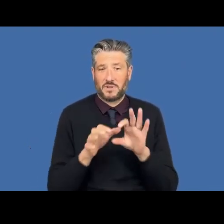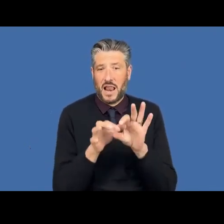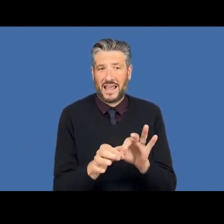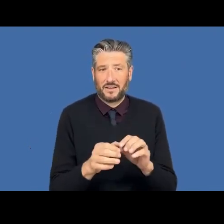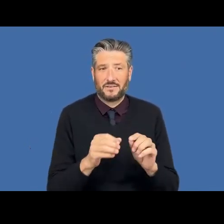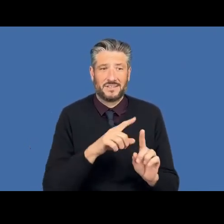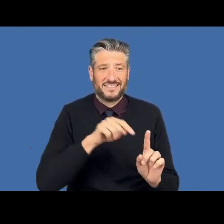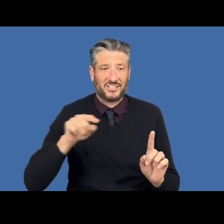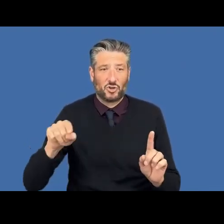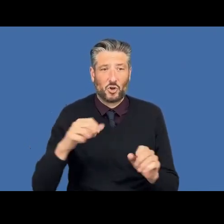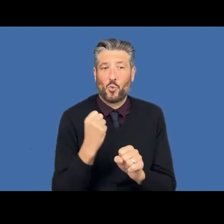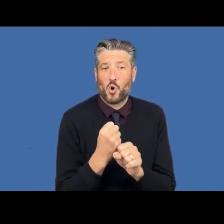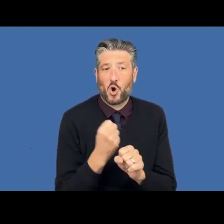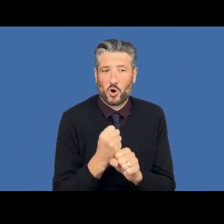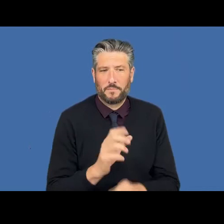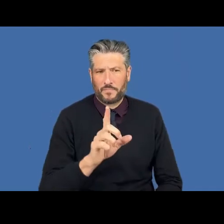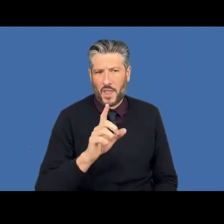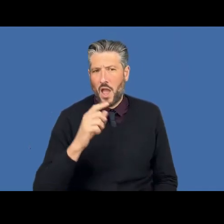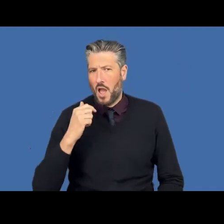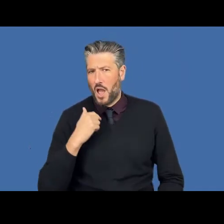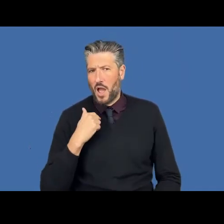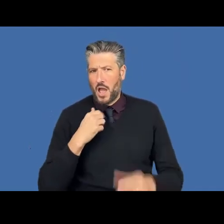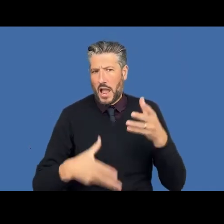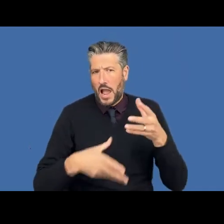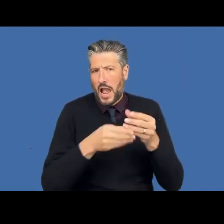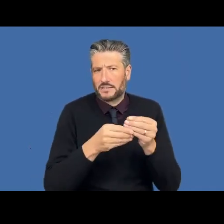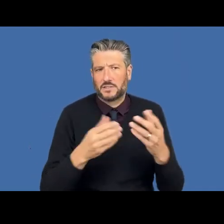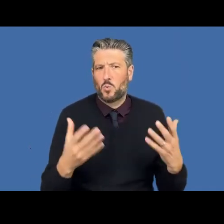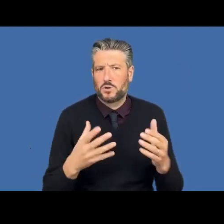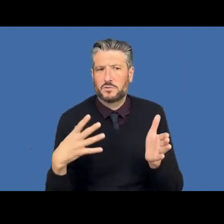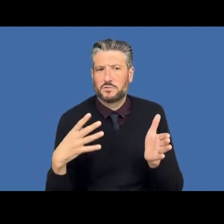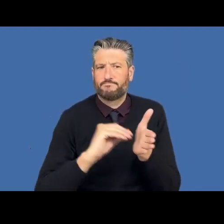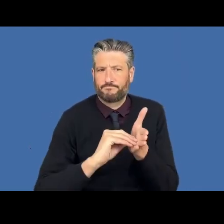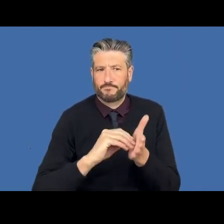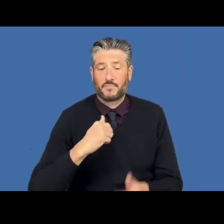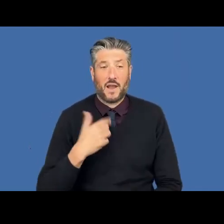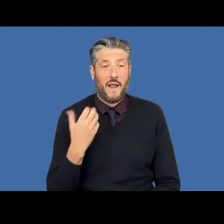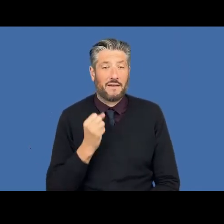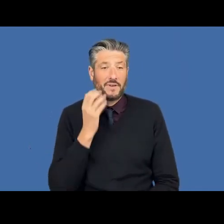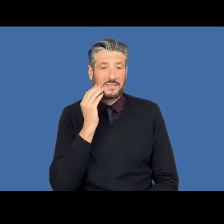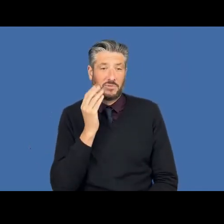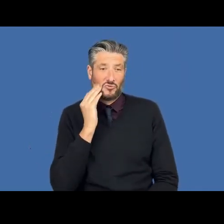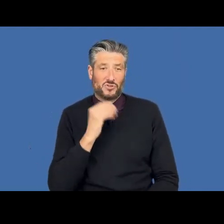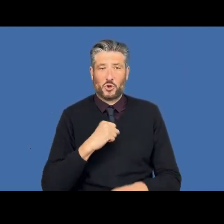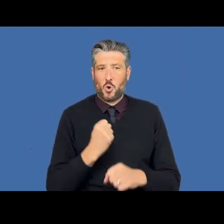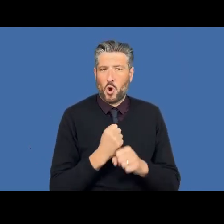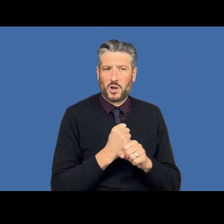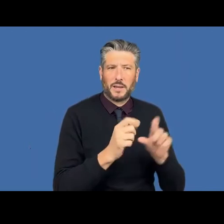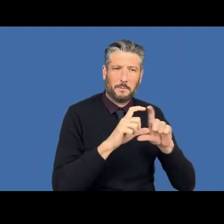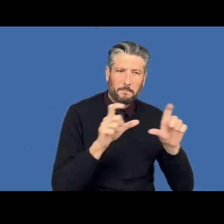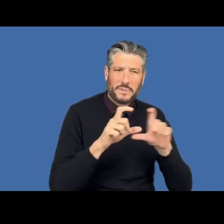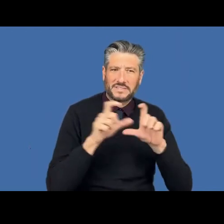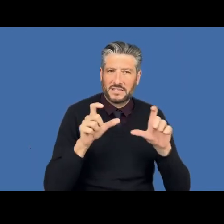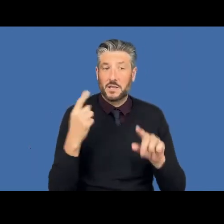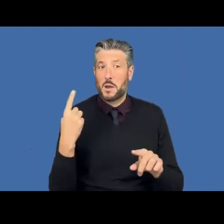the workplace. But I'd like to add on, especially from our experience working with businesses and also with disabled people's